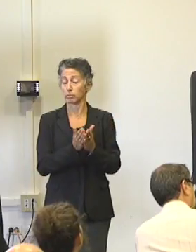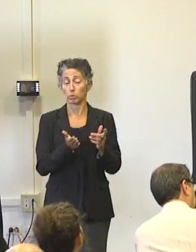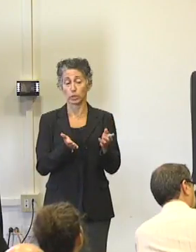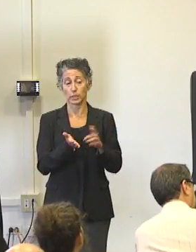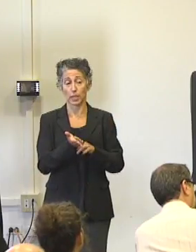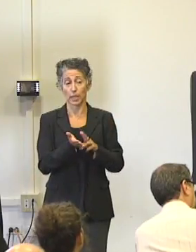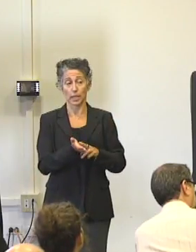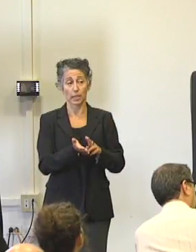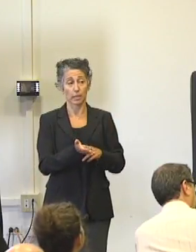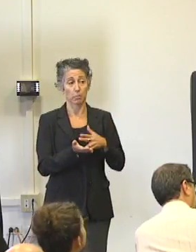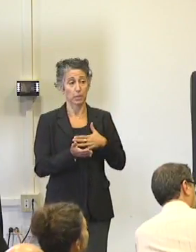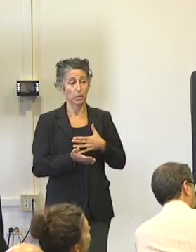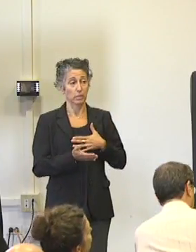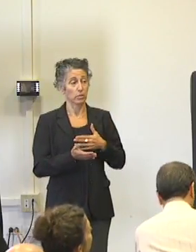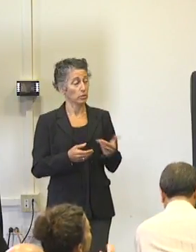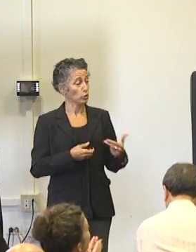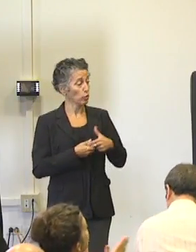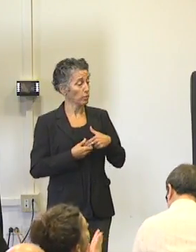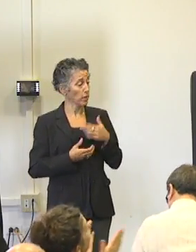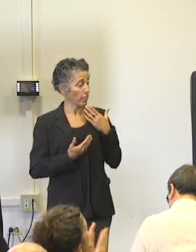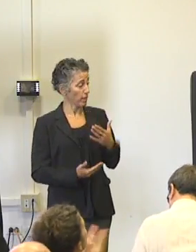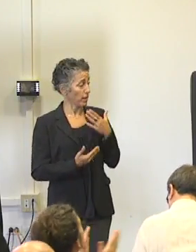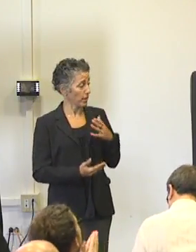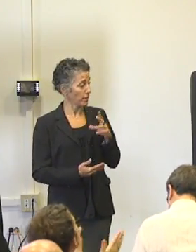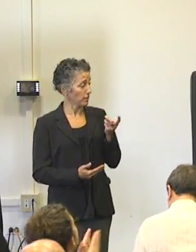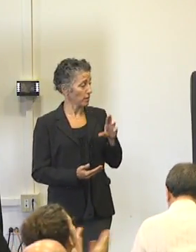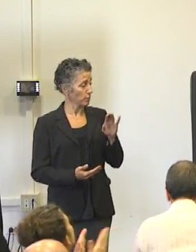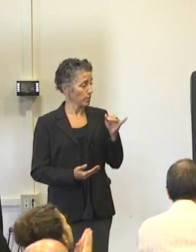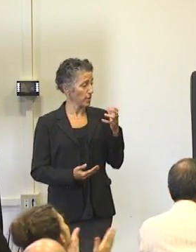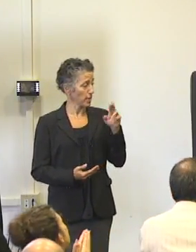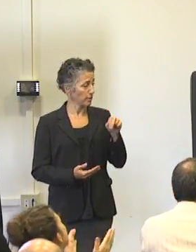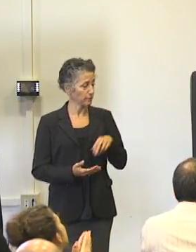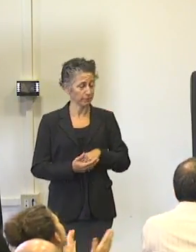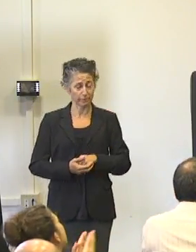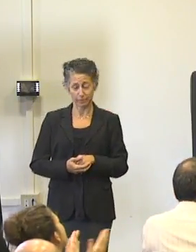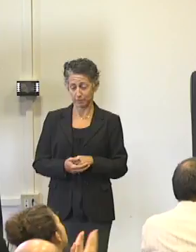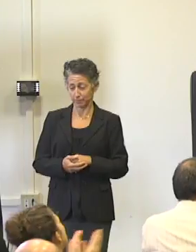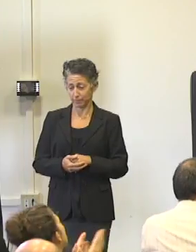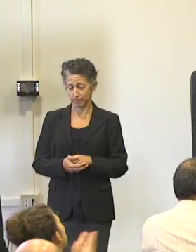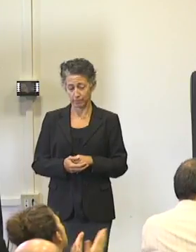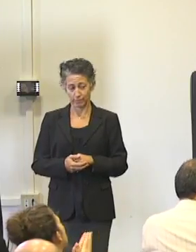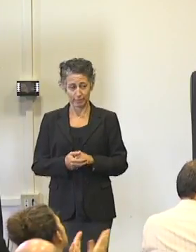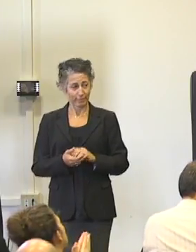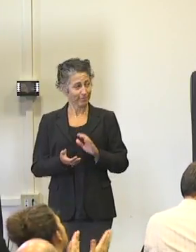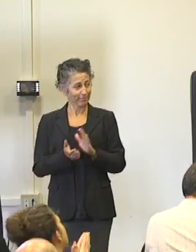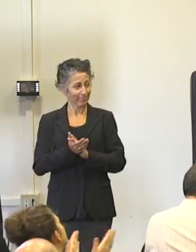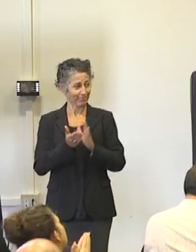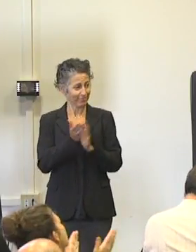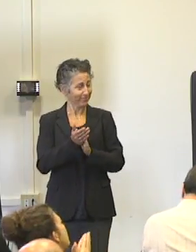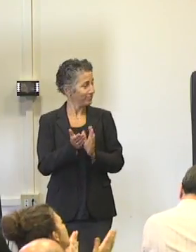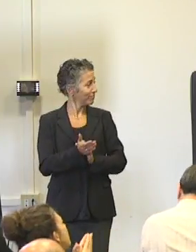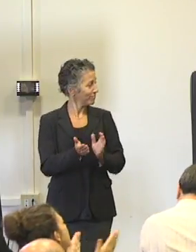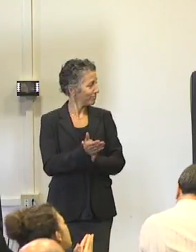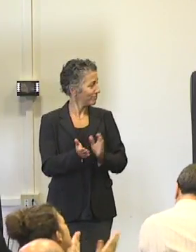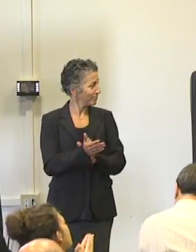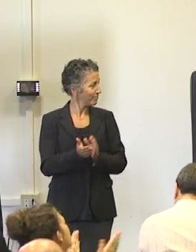right following, and please join me in thanking Dr. McLean for this. Thank you. You're awesome. Thank you for the